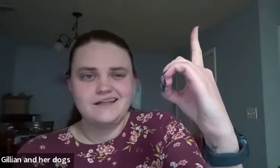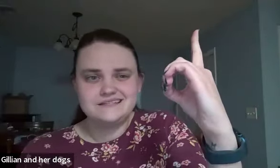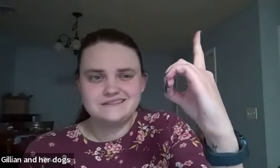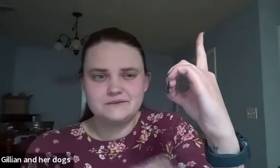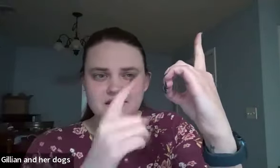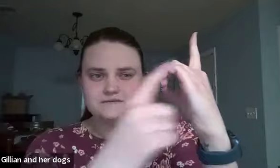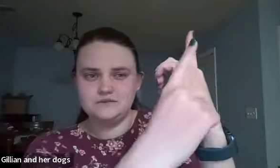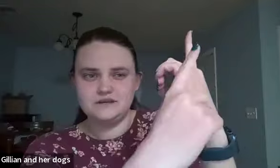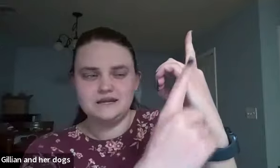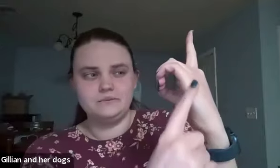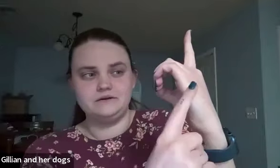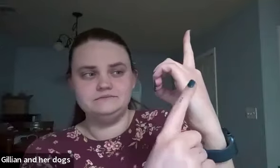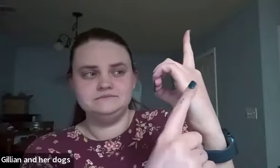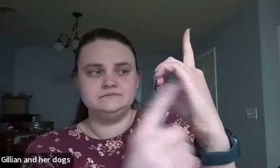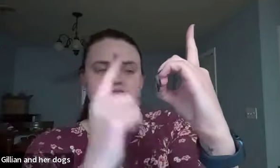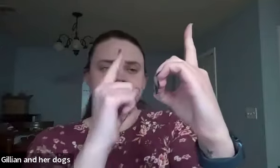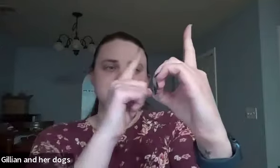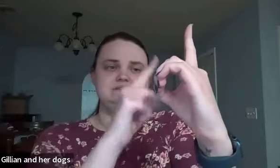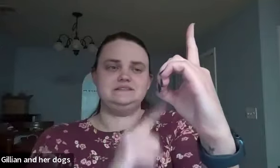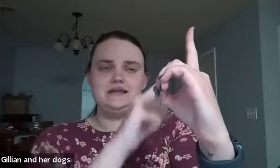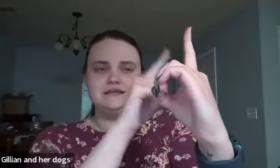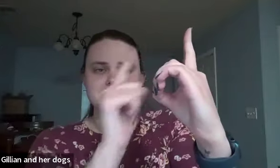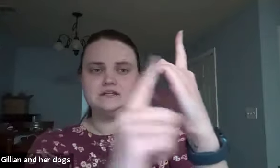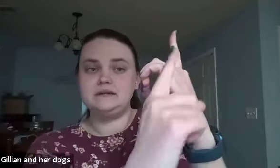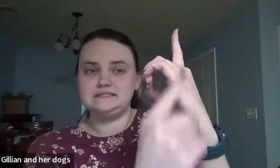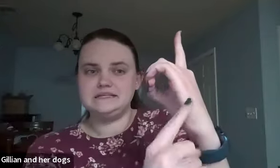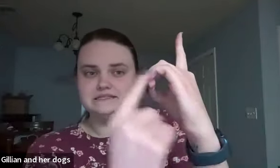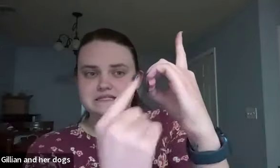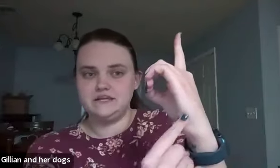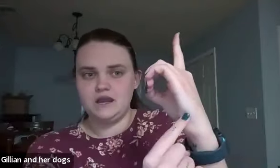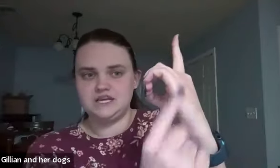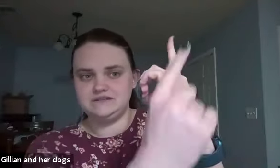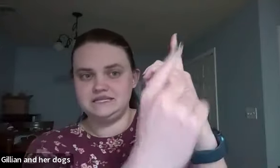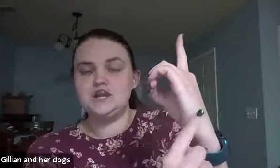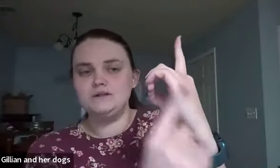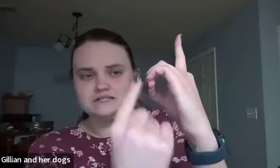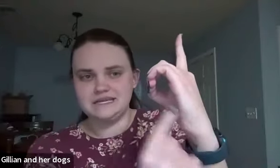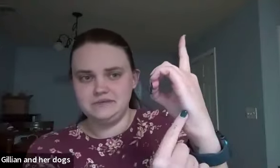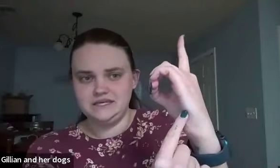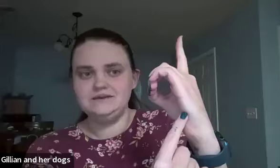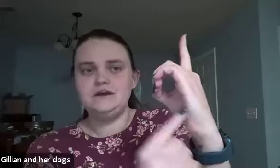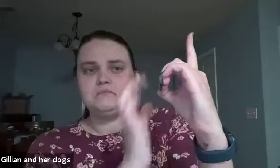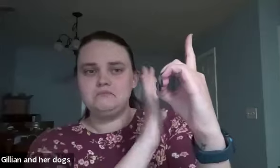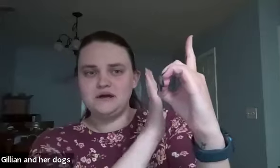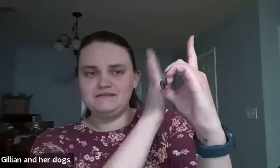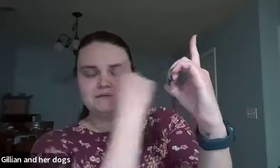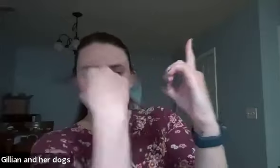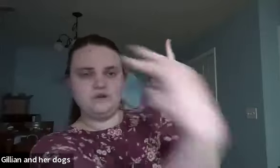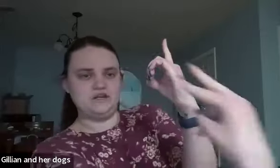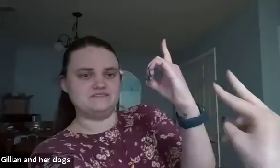I like to think about it, if you look at it, well, not necessarily, but it's like a D, like you actually have a D. I know it looks like a B, but when you have